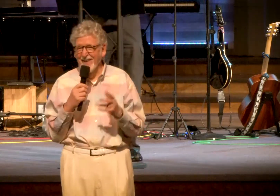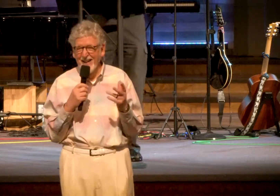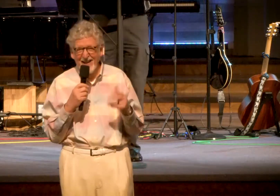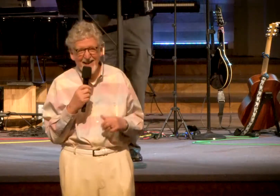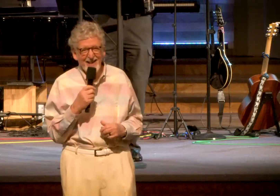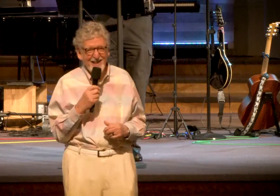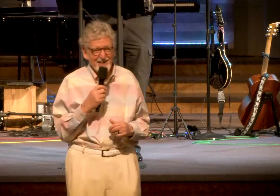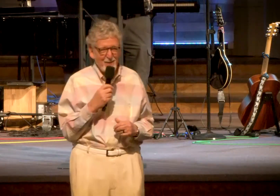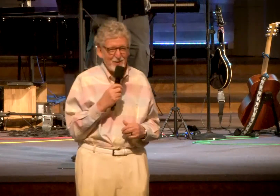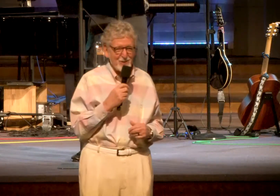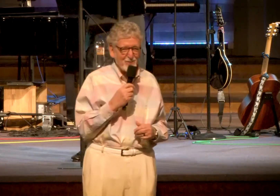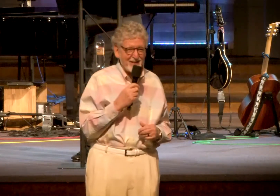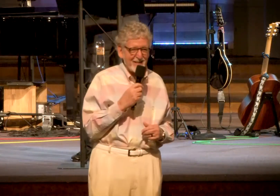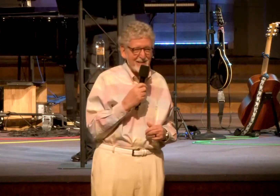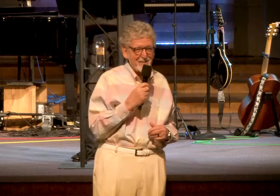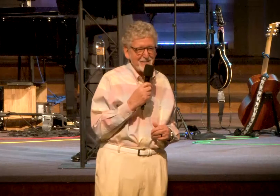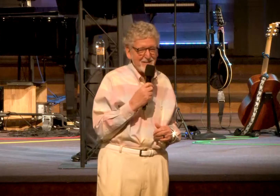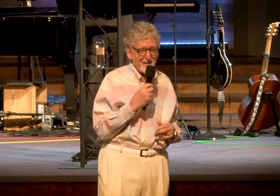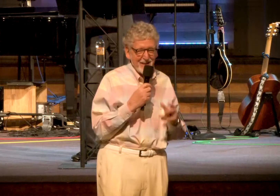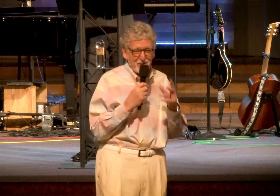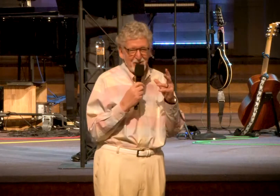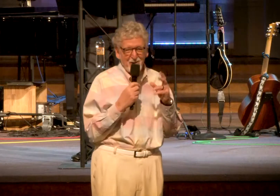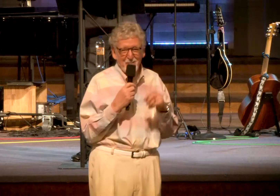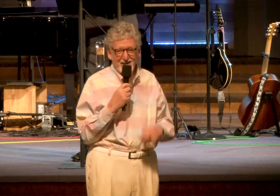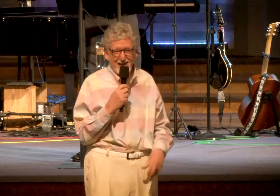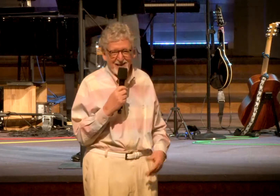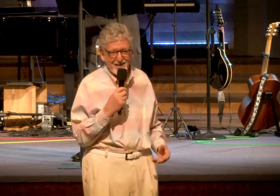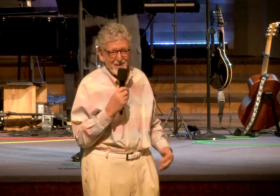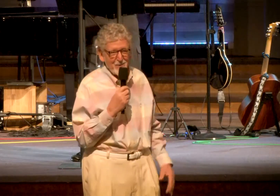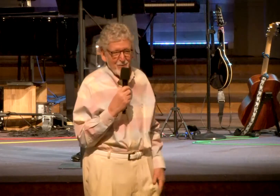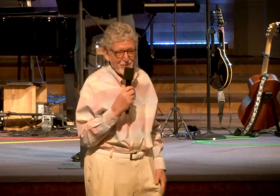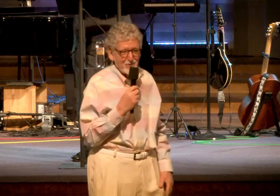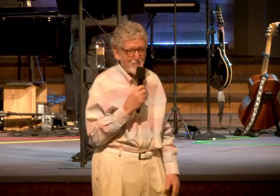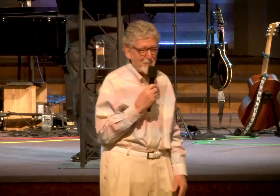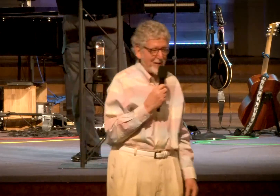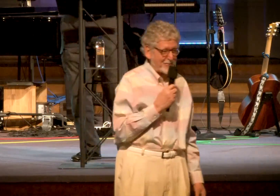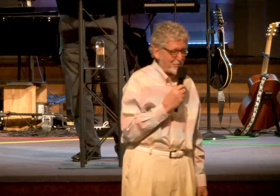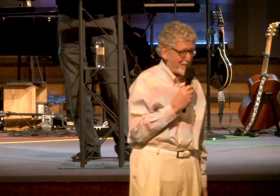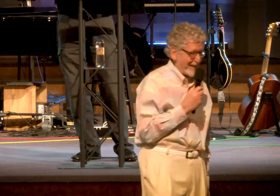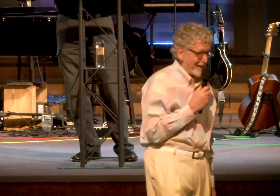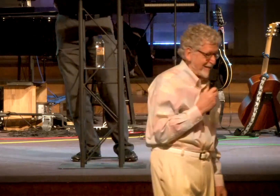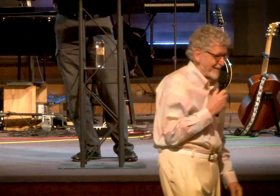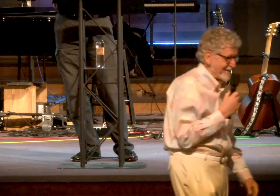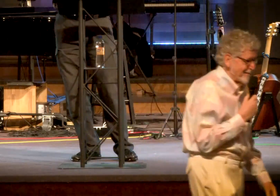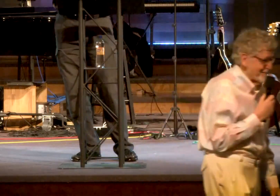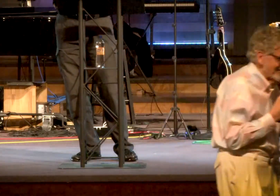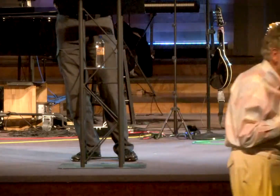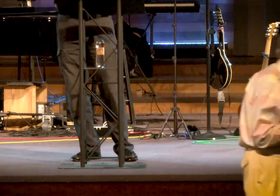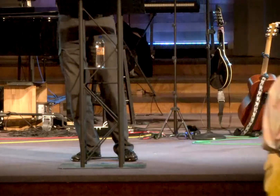But anyway, we just wanted to let you know about that. We don't want you to be without your money.